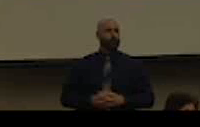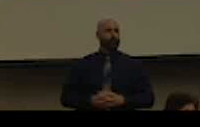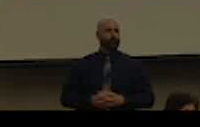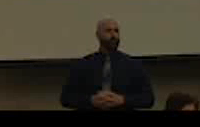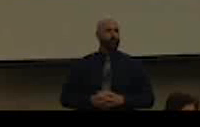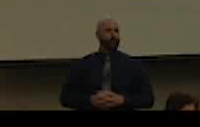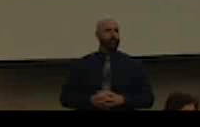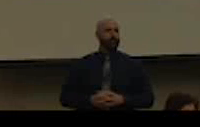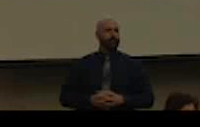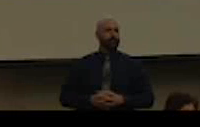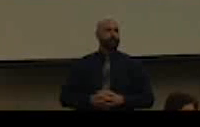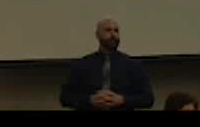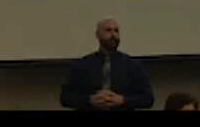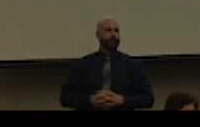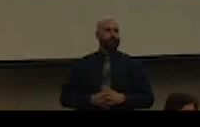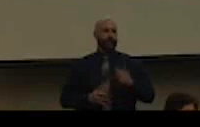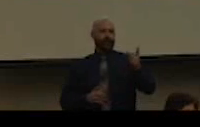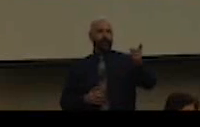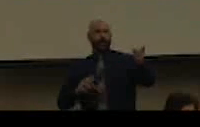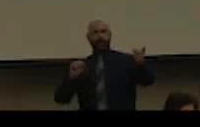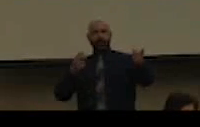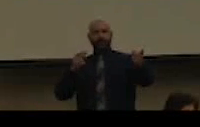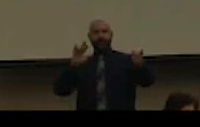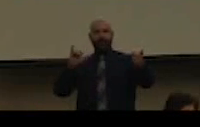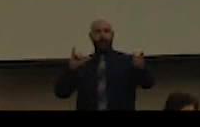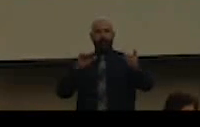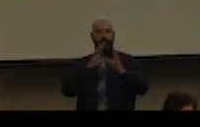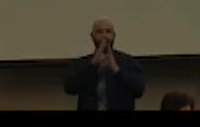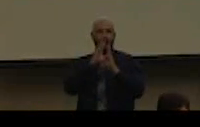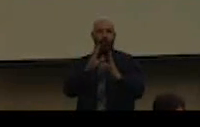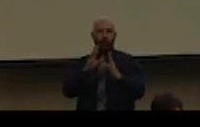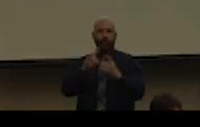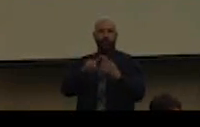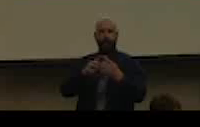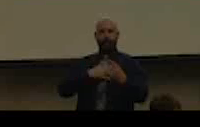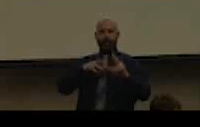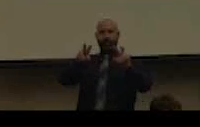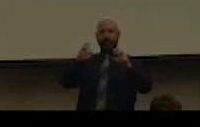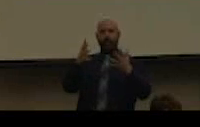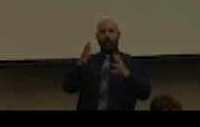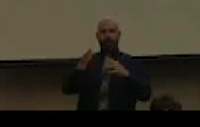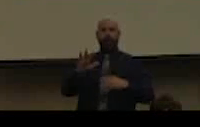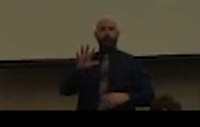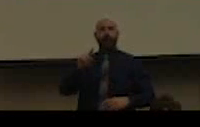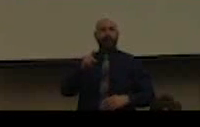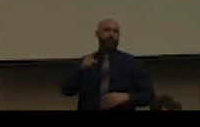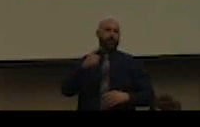she said it more eloquently than I did. In fact, our newsletter, Libby and I were just grouping.